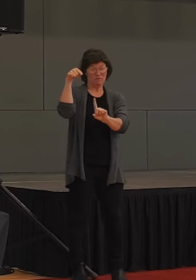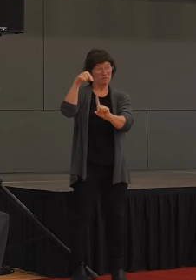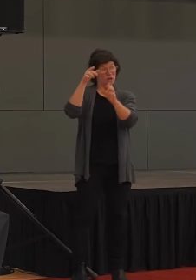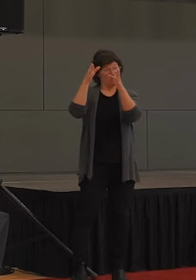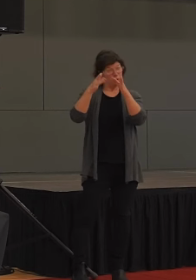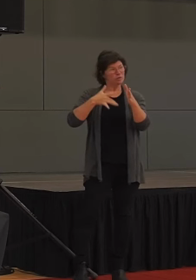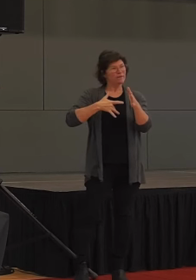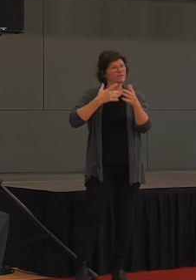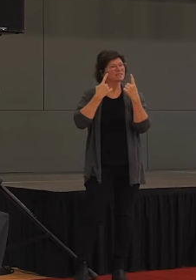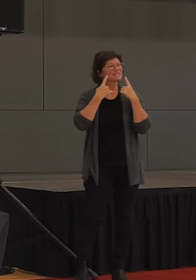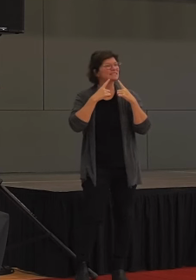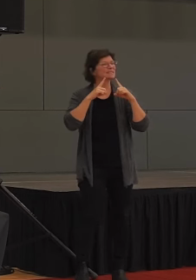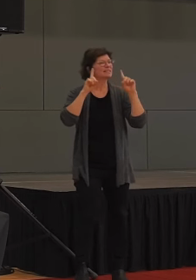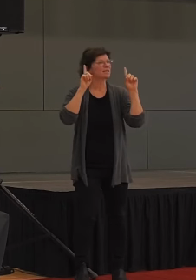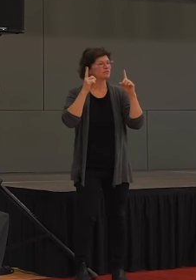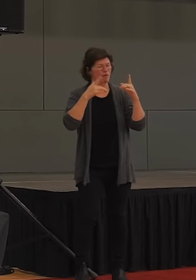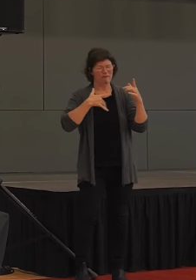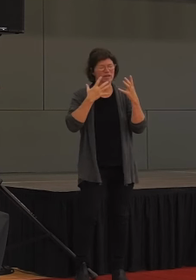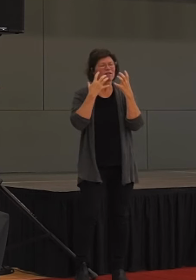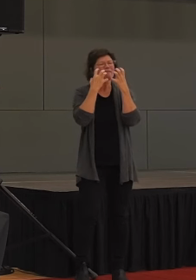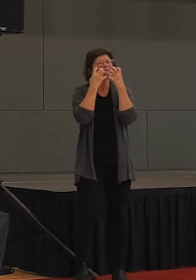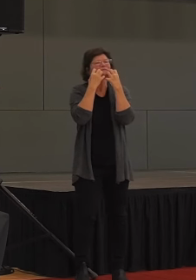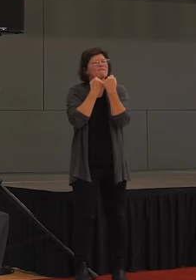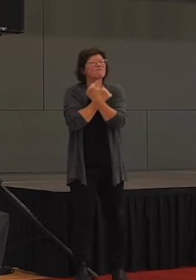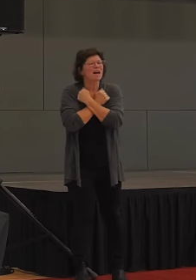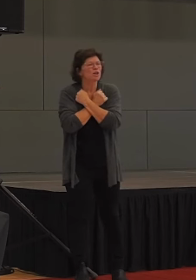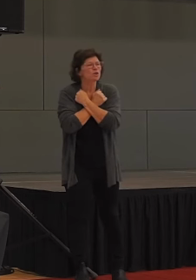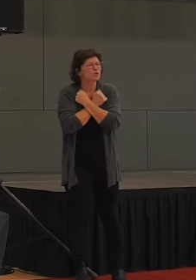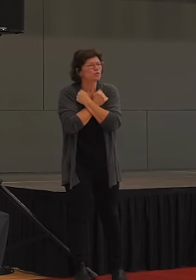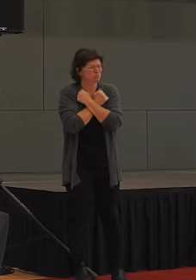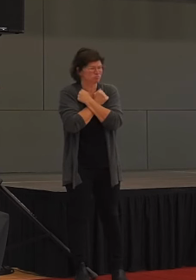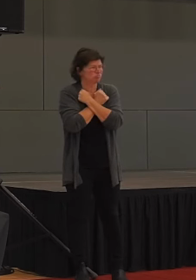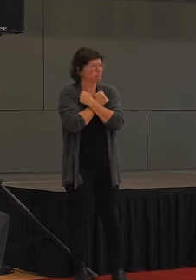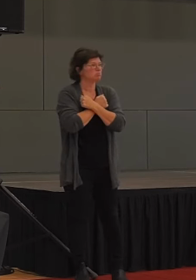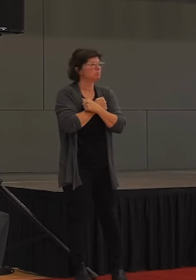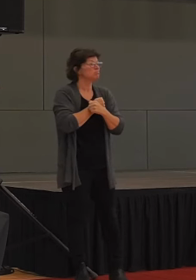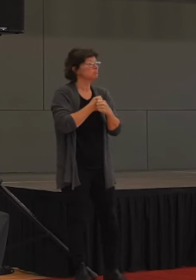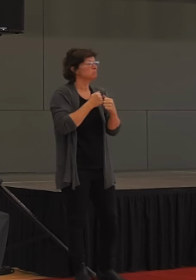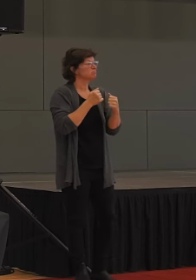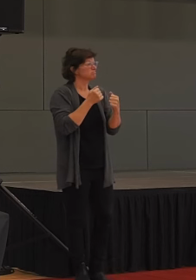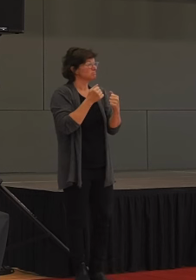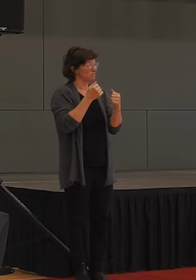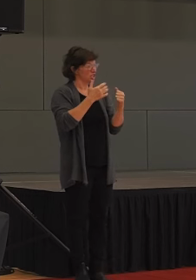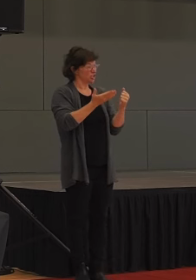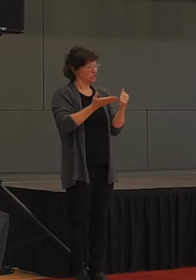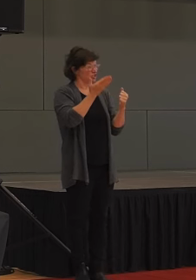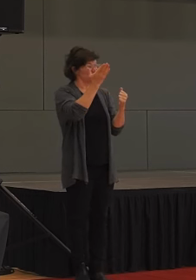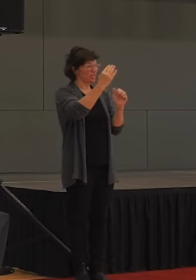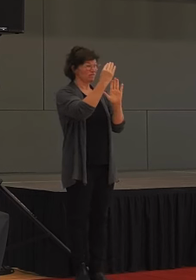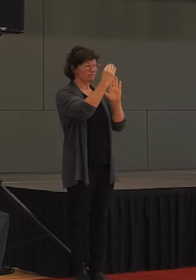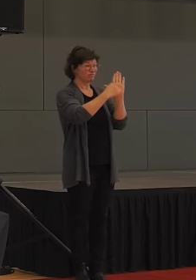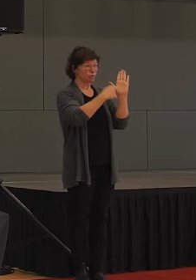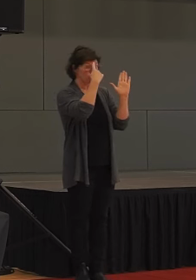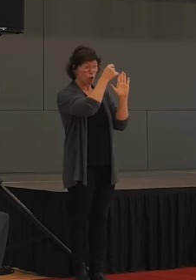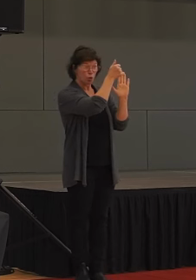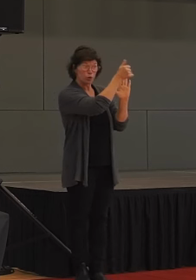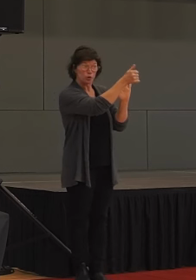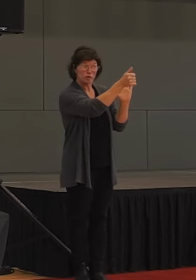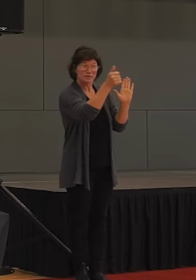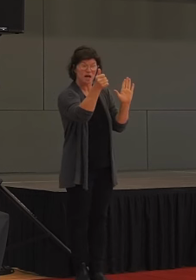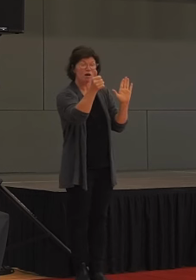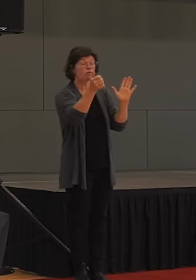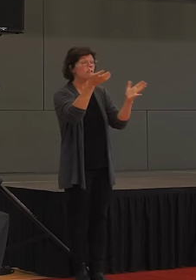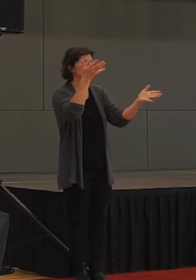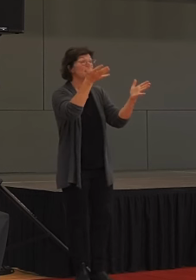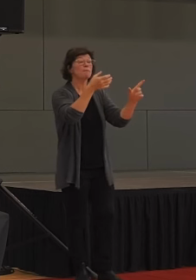and important. And again, I recommend filling one of these out for yourself in case,